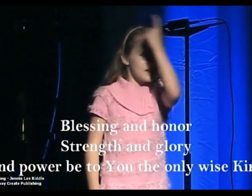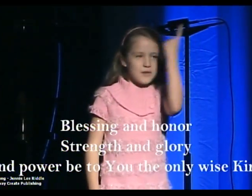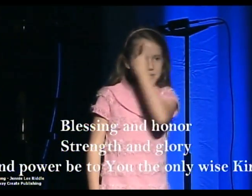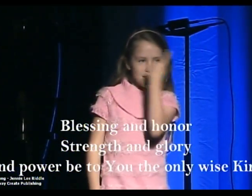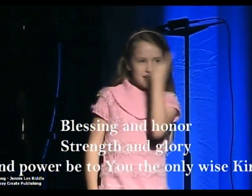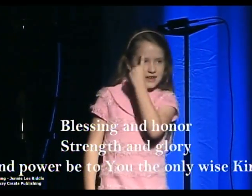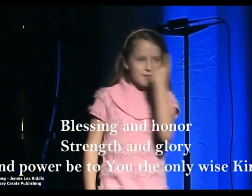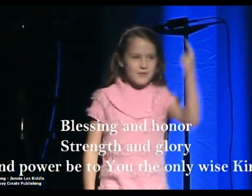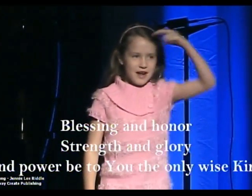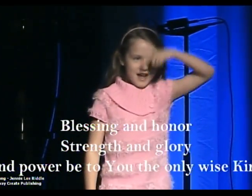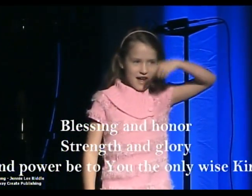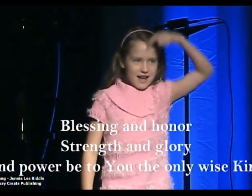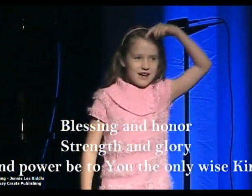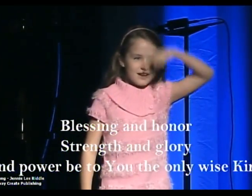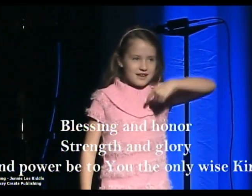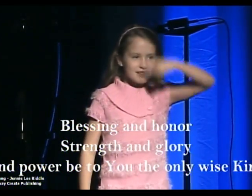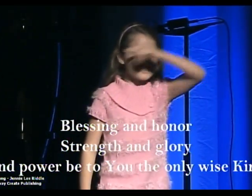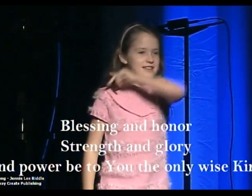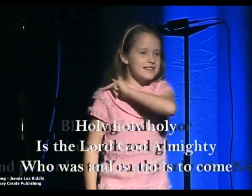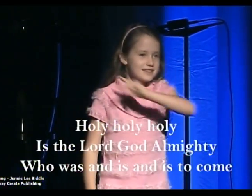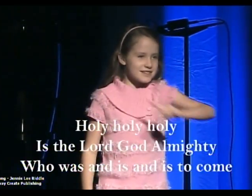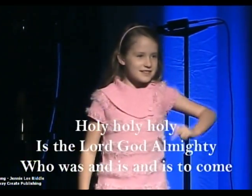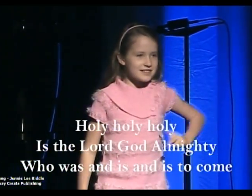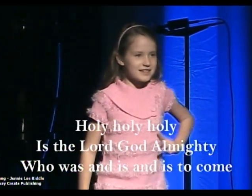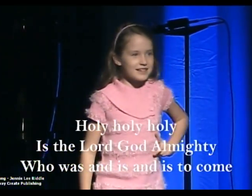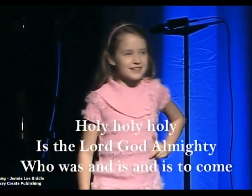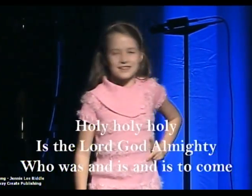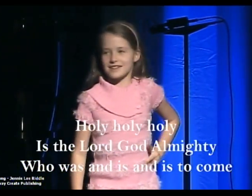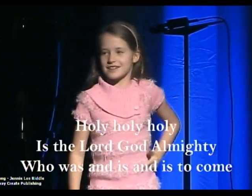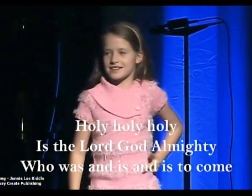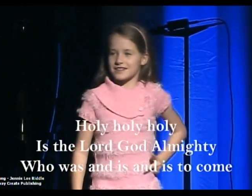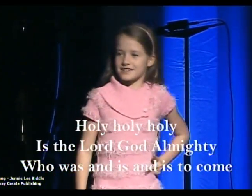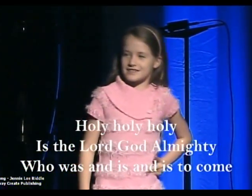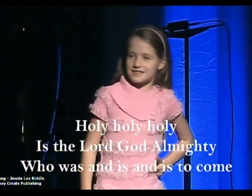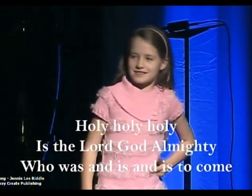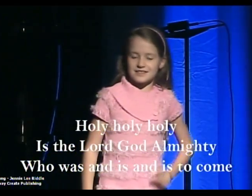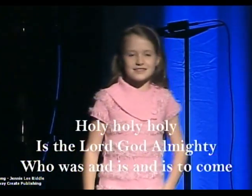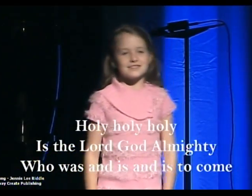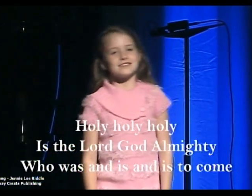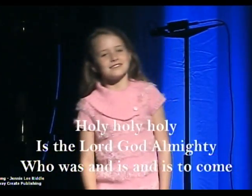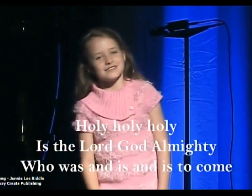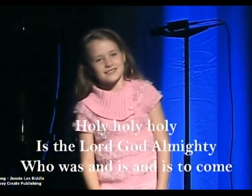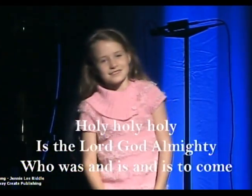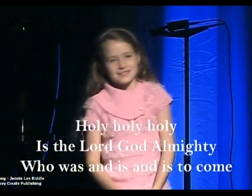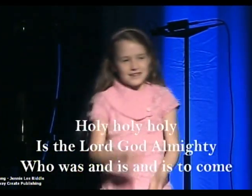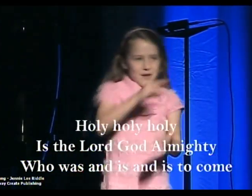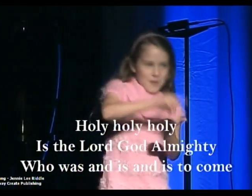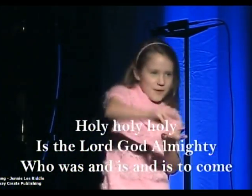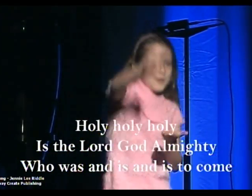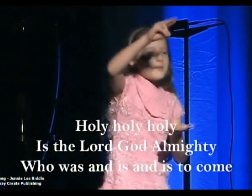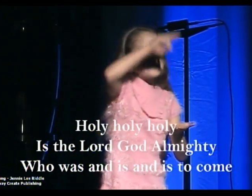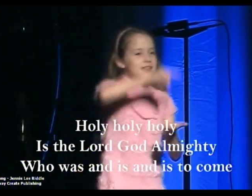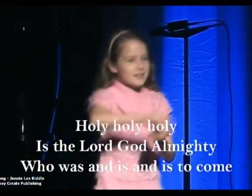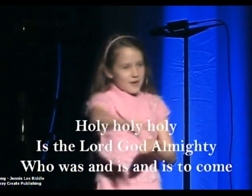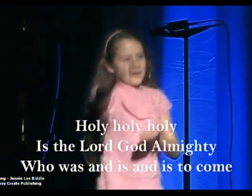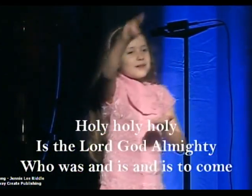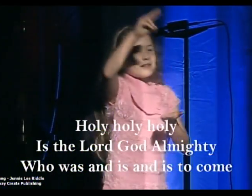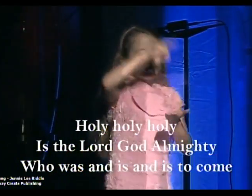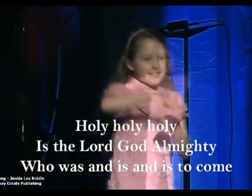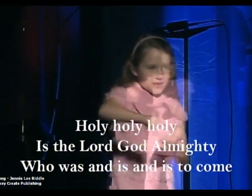holy, holy